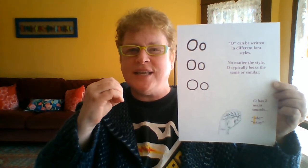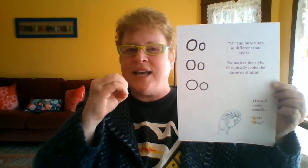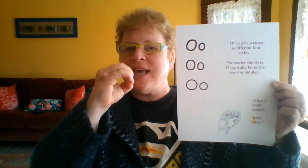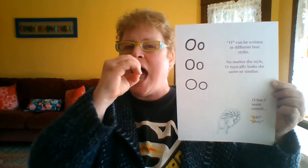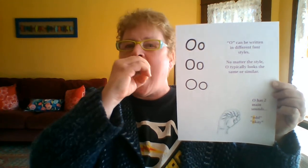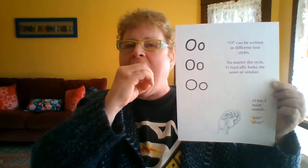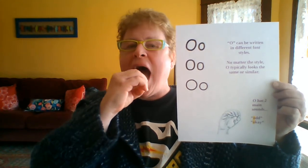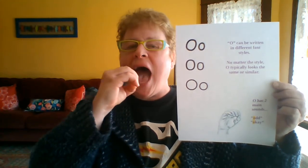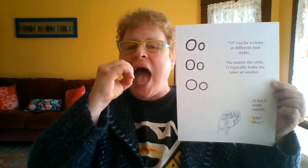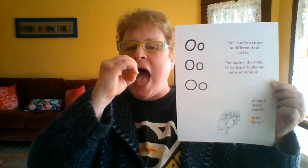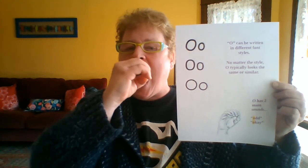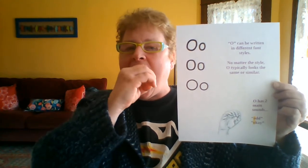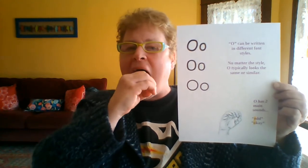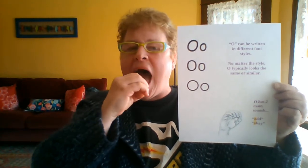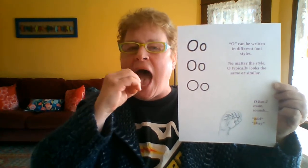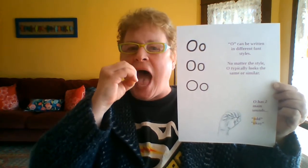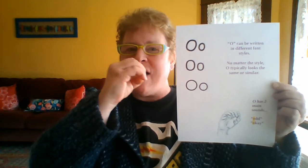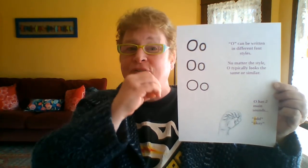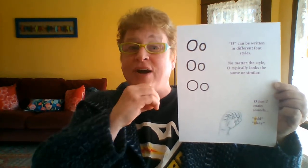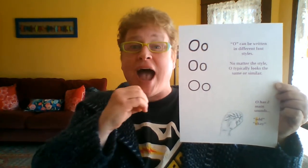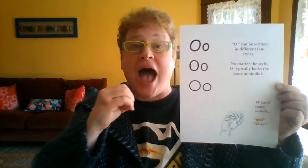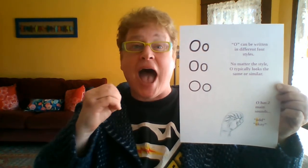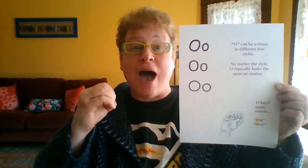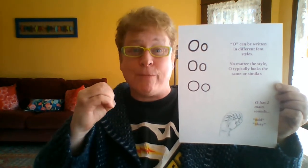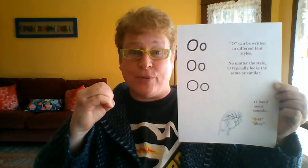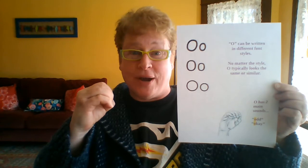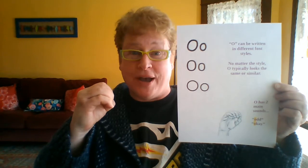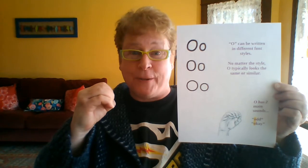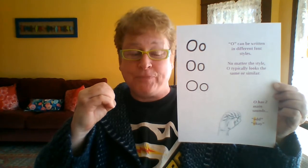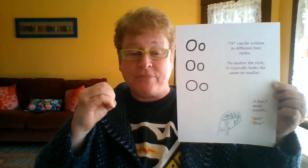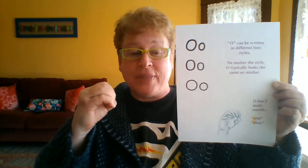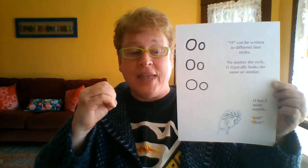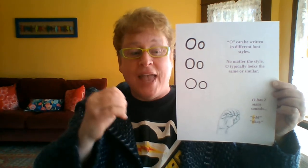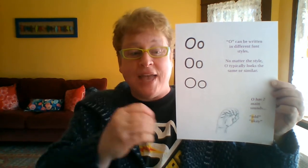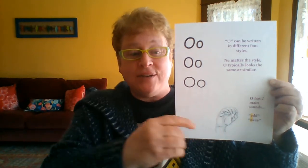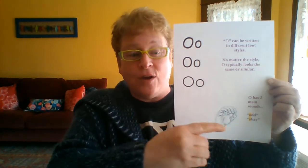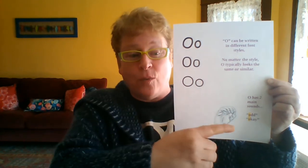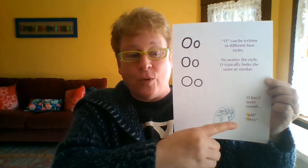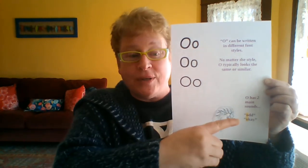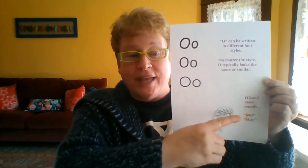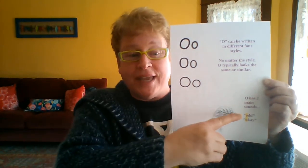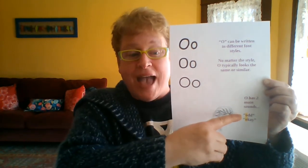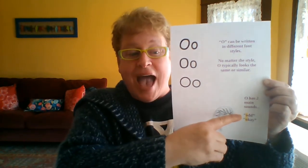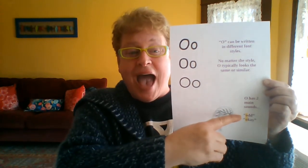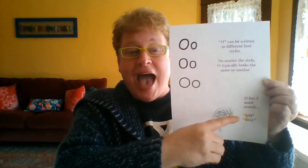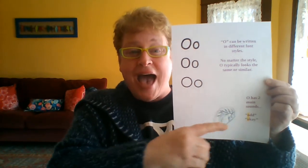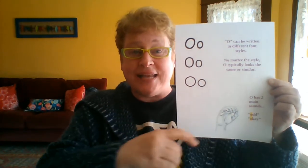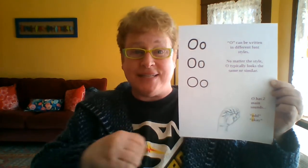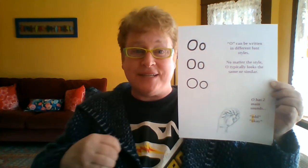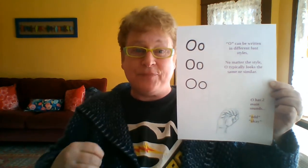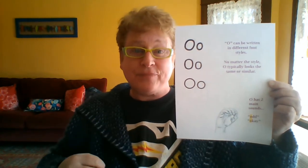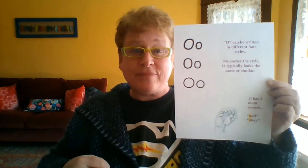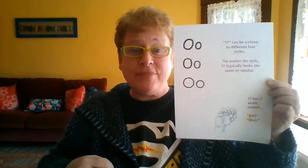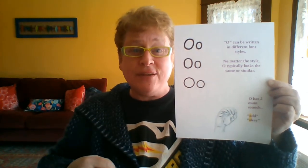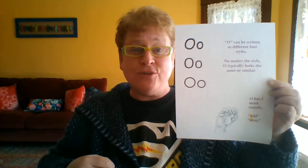says ah for opera. And a word like odd for